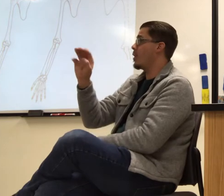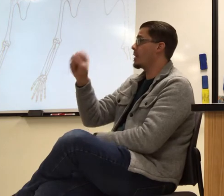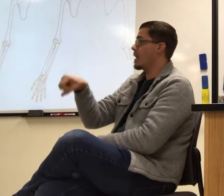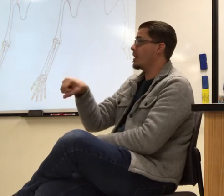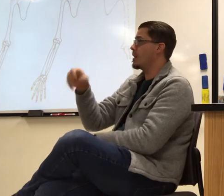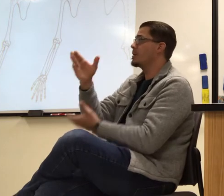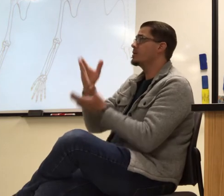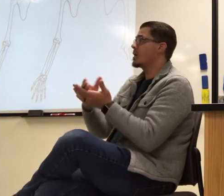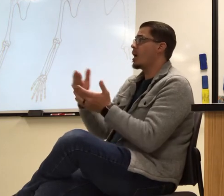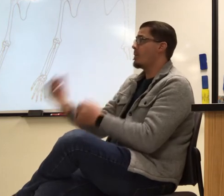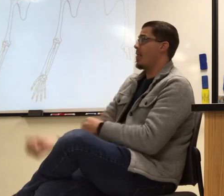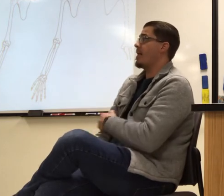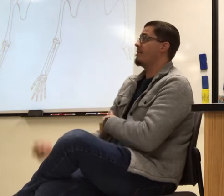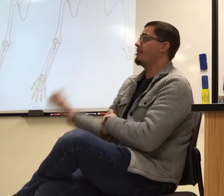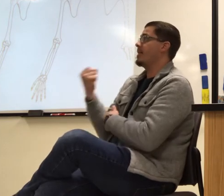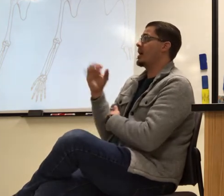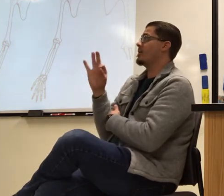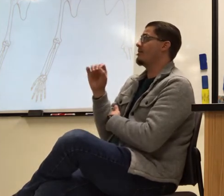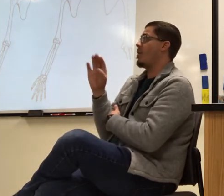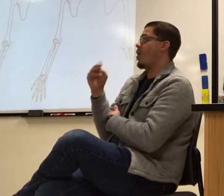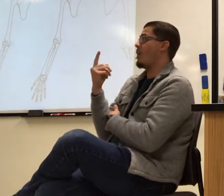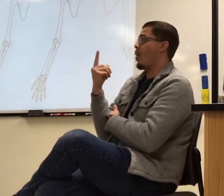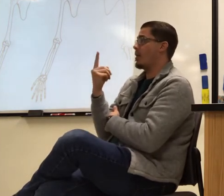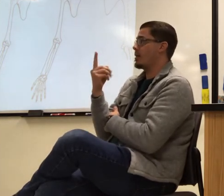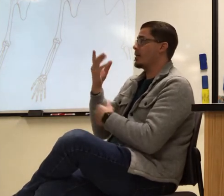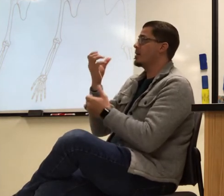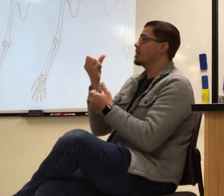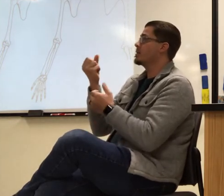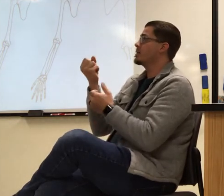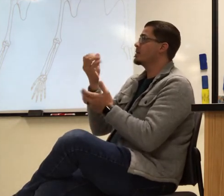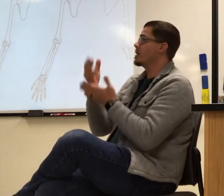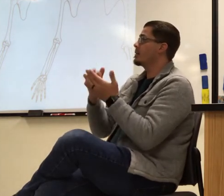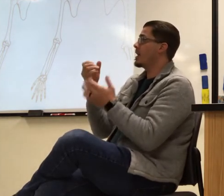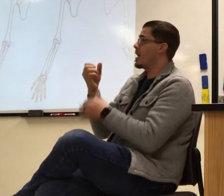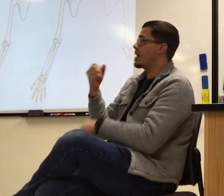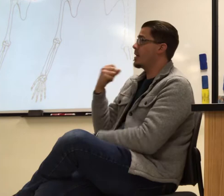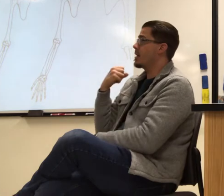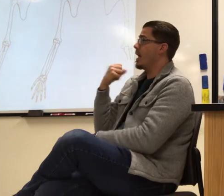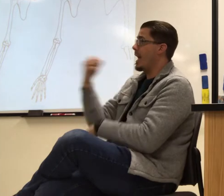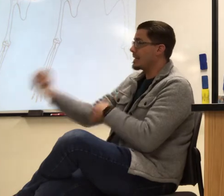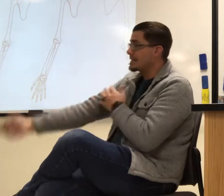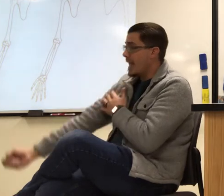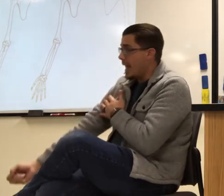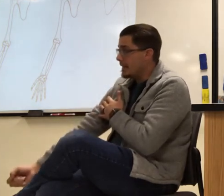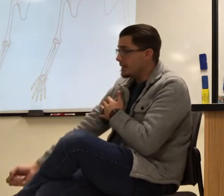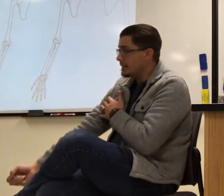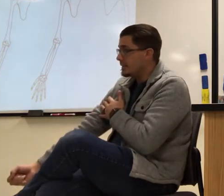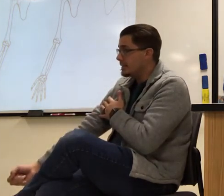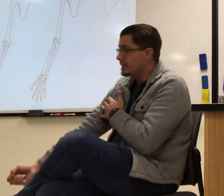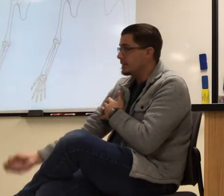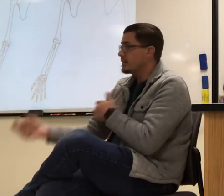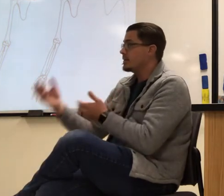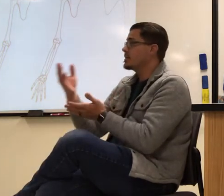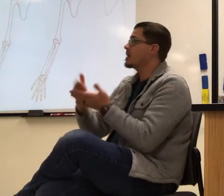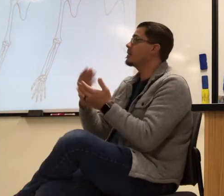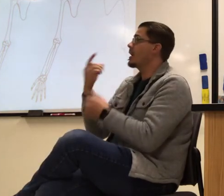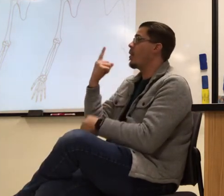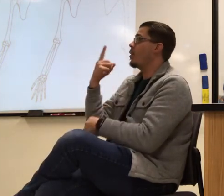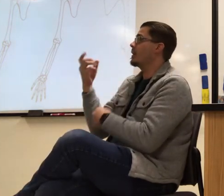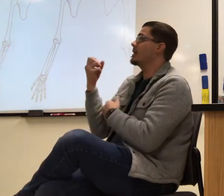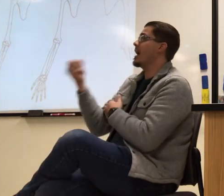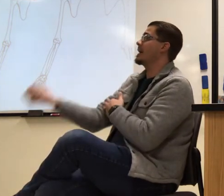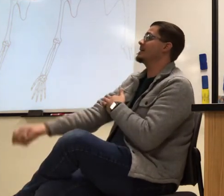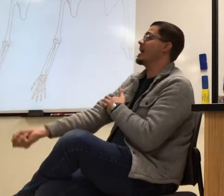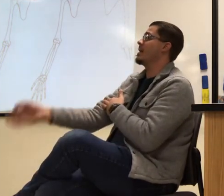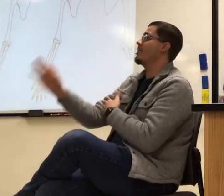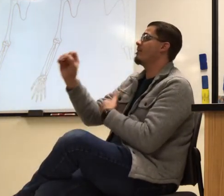Some can just flex the forearm. Some can extend the arm and the forearm. Some can just extend the forearm,